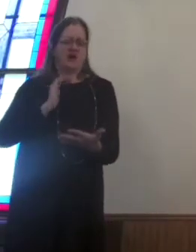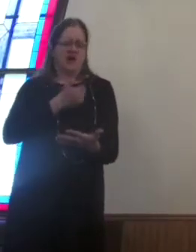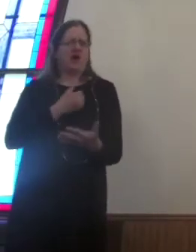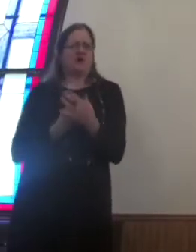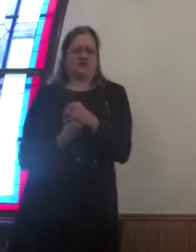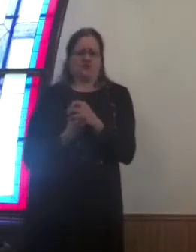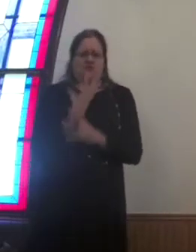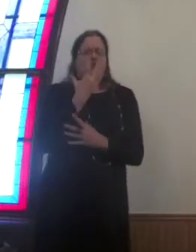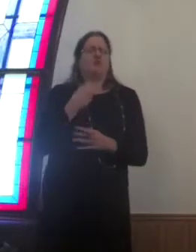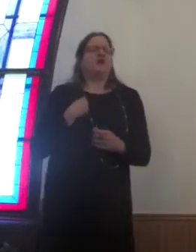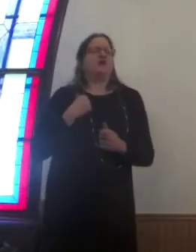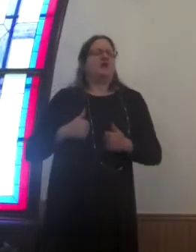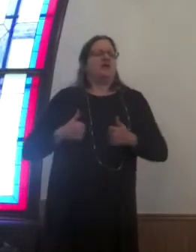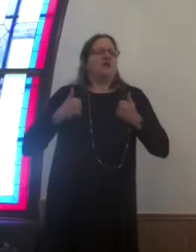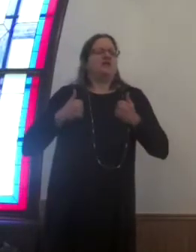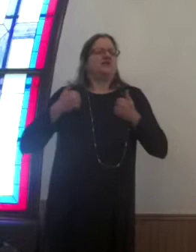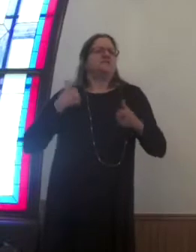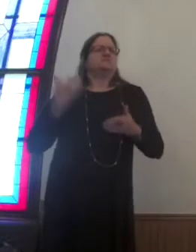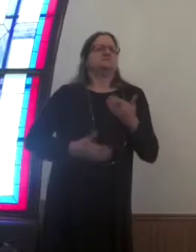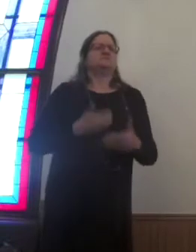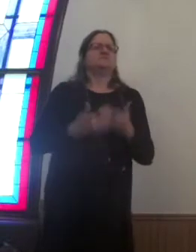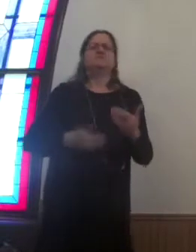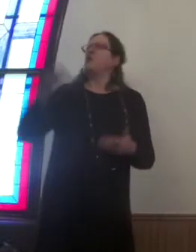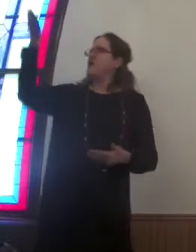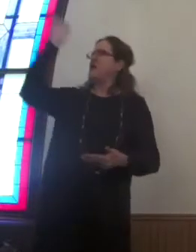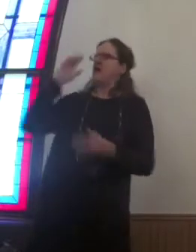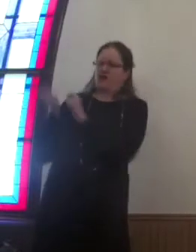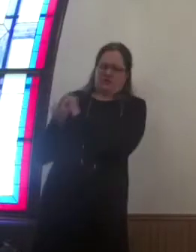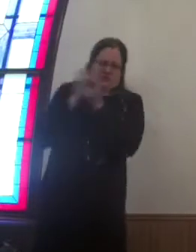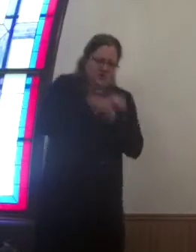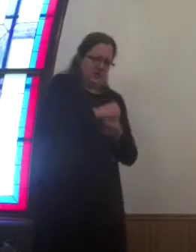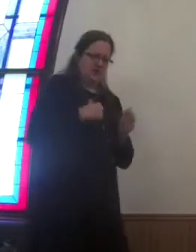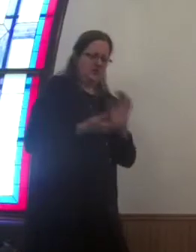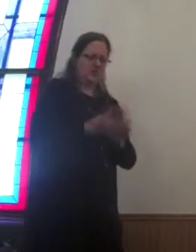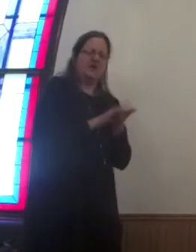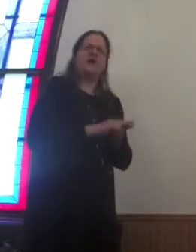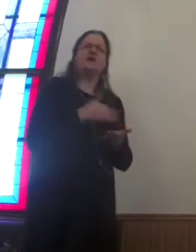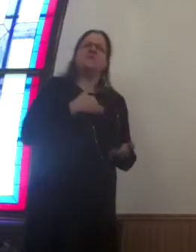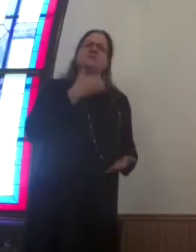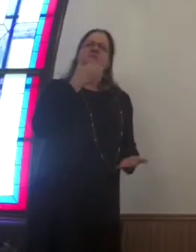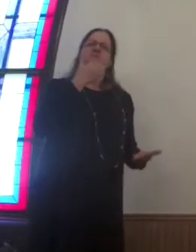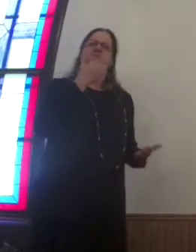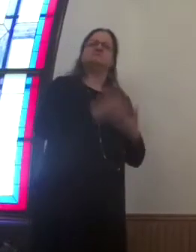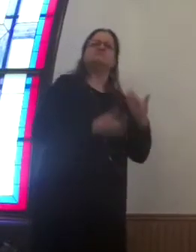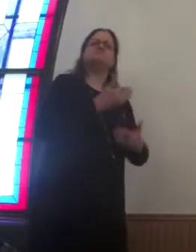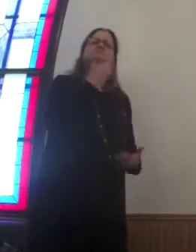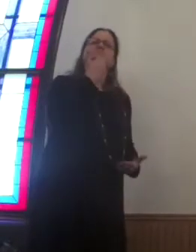God has changed our lives. And that we are changed.